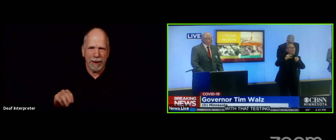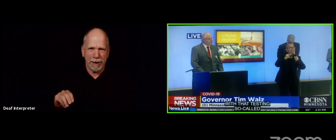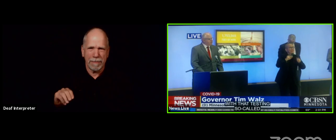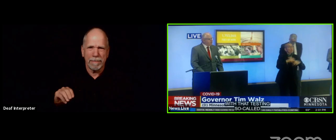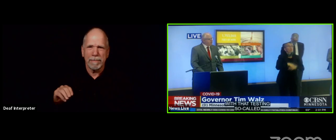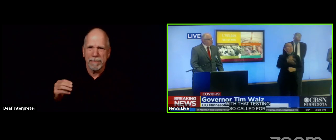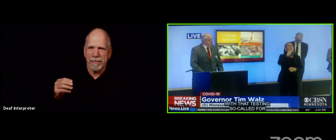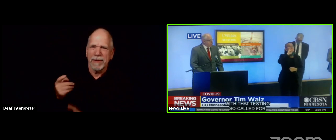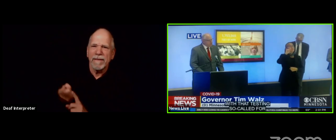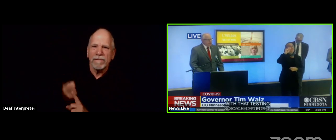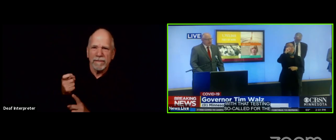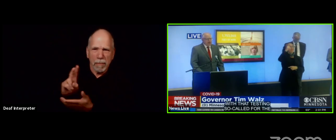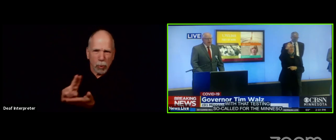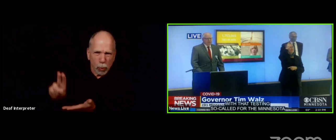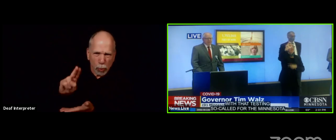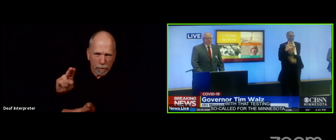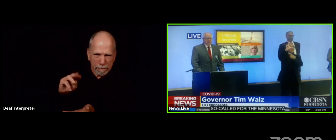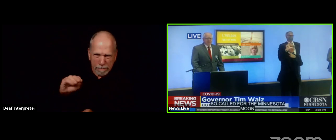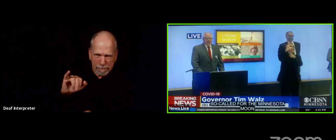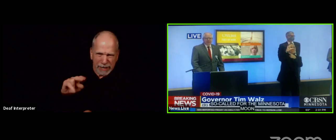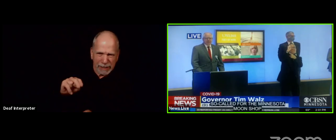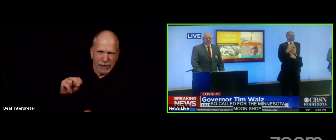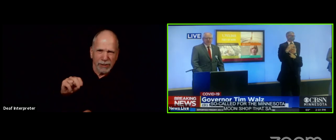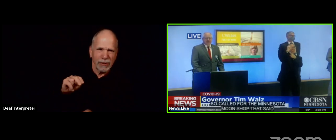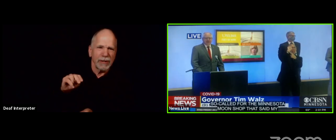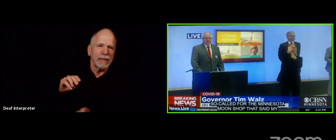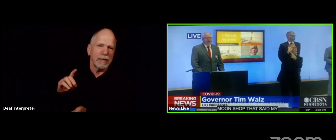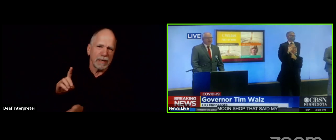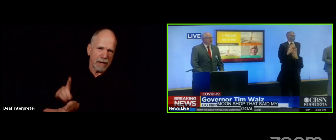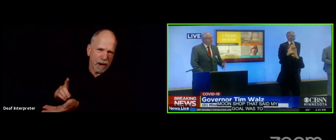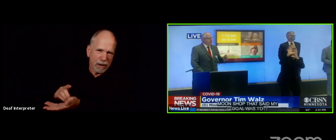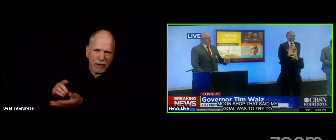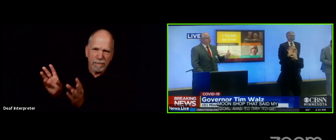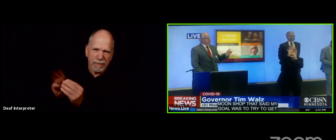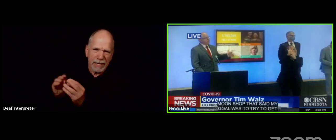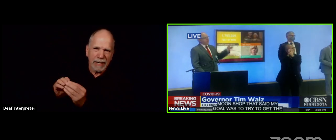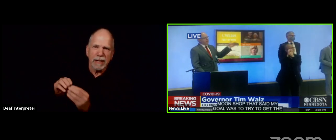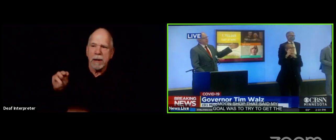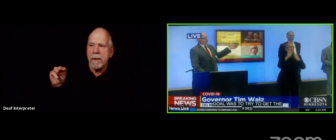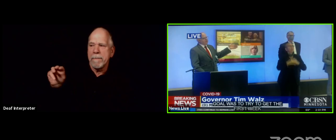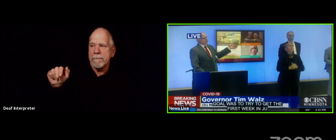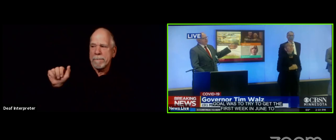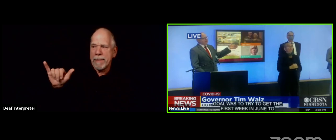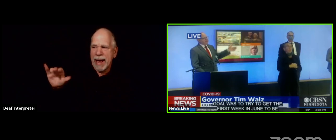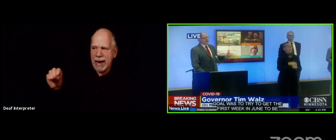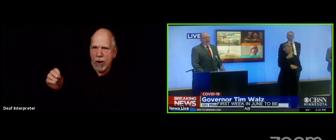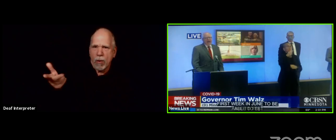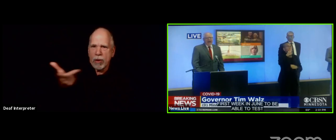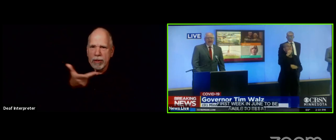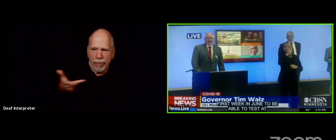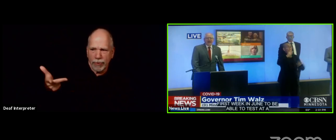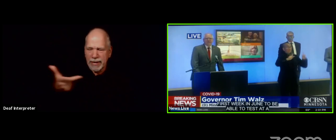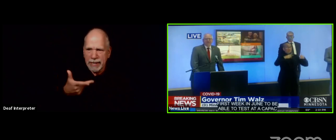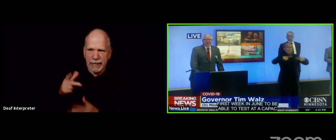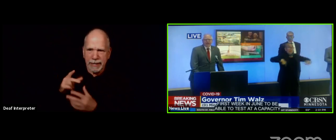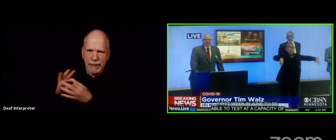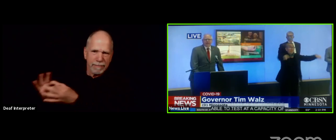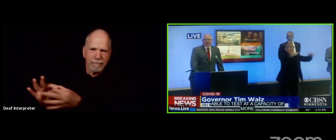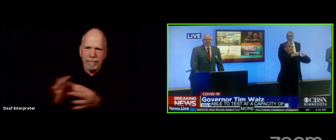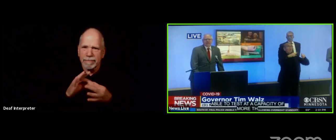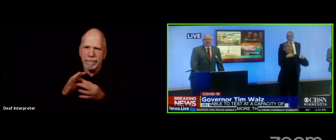in the first week in June, to be able to test at a capacity of more than 10% of our population to be tested, and to have the